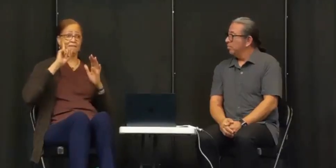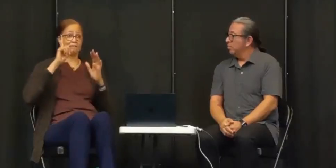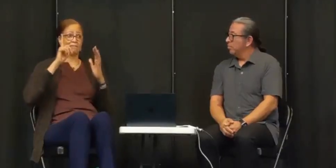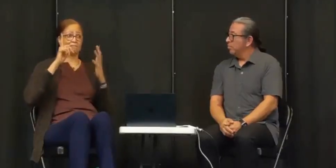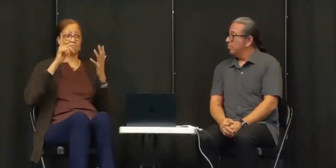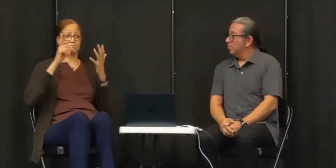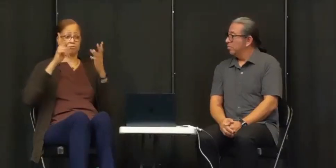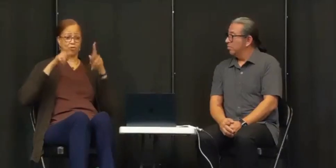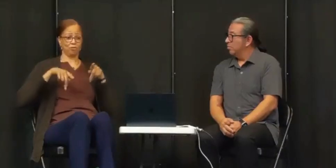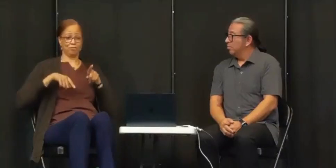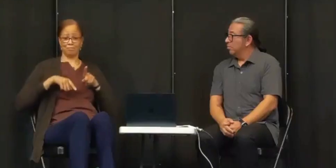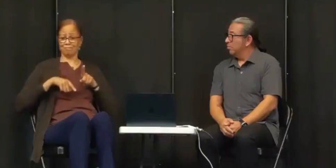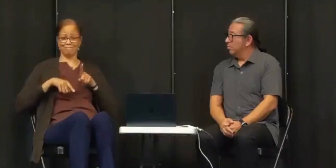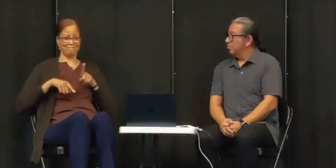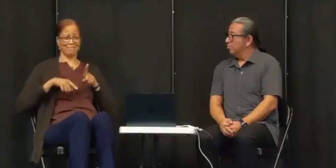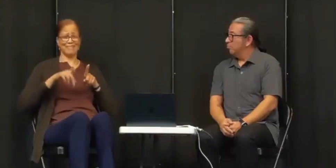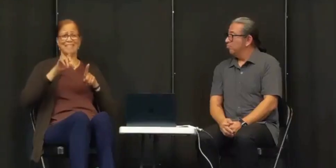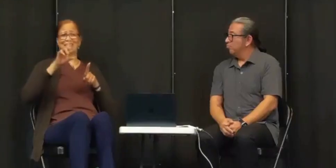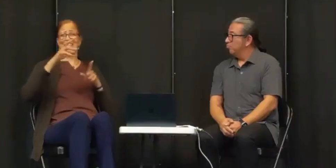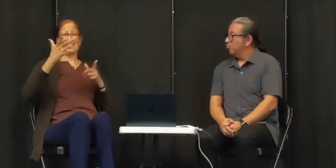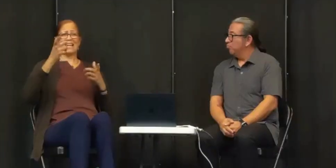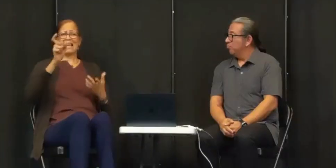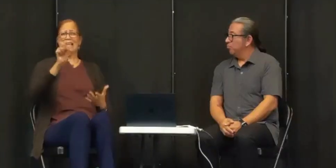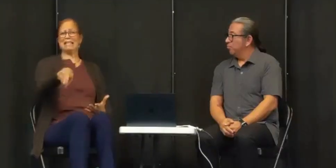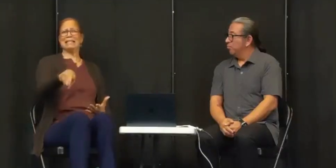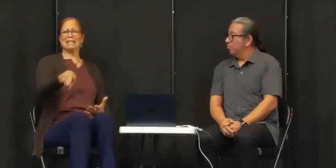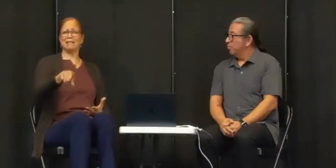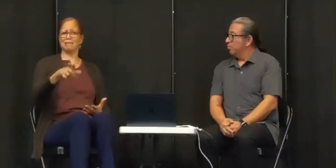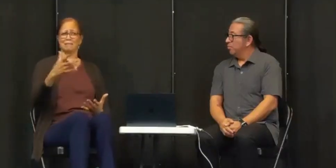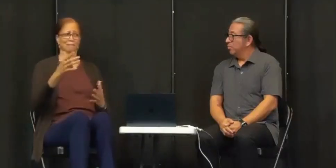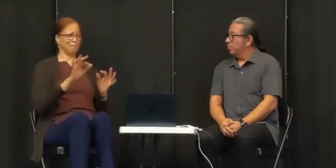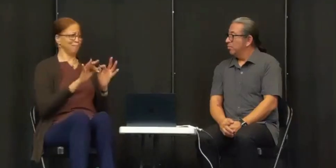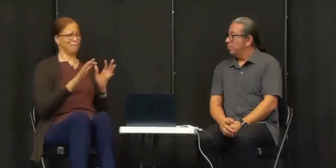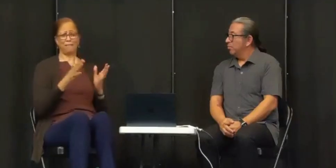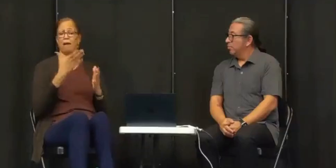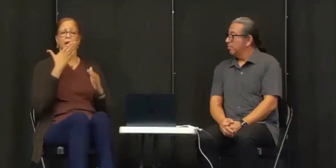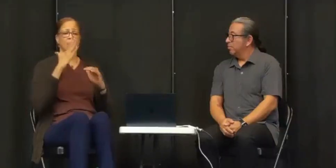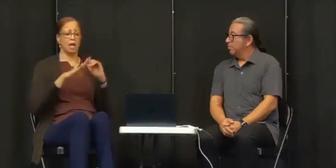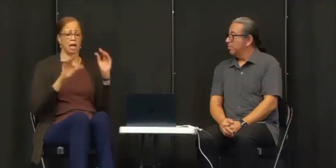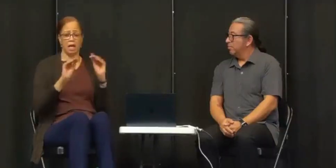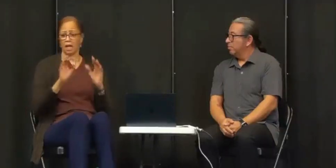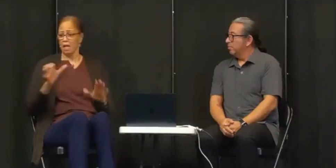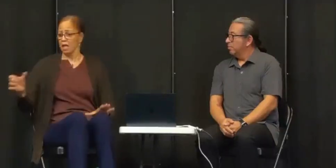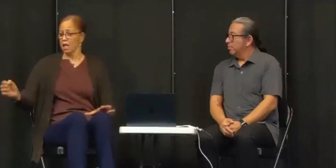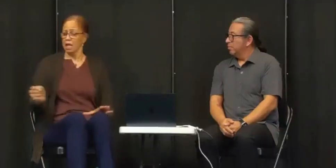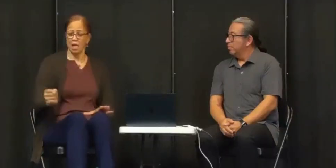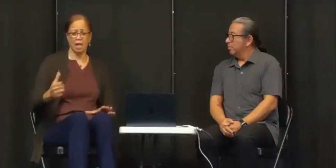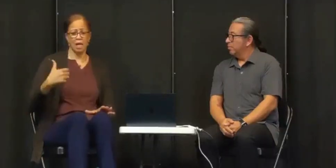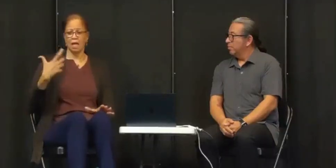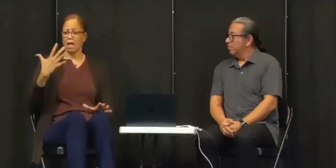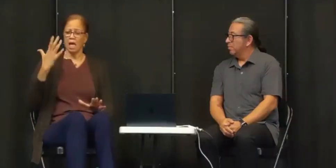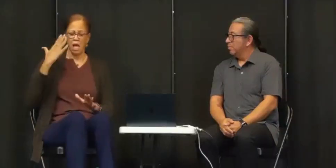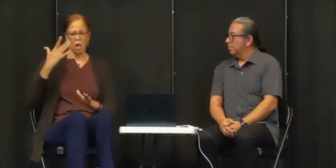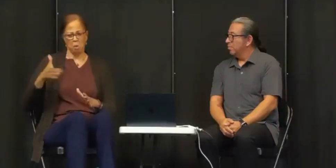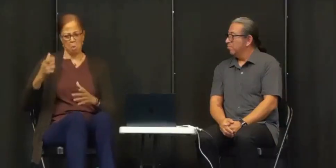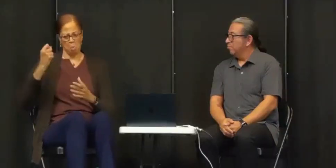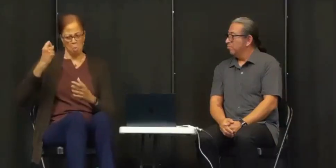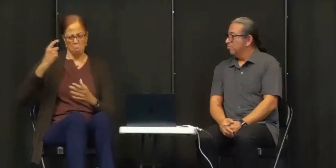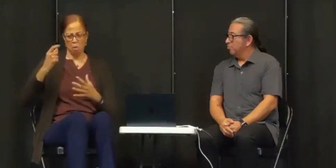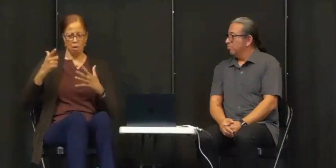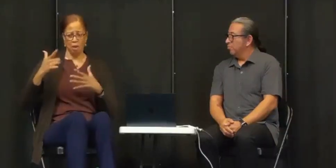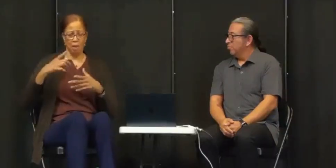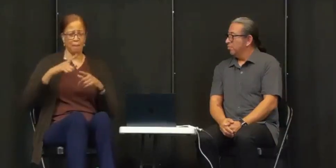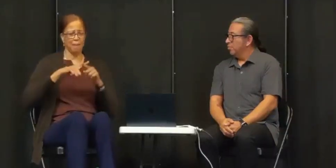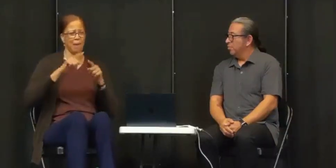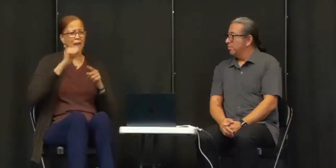Well, sometimes a deaf person may feel that, oh, I need an interpreter. Oh,